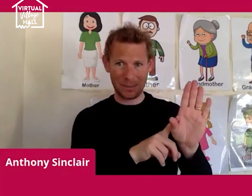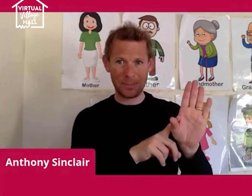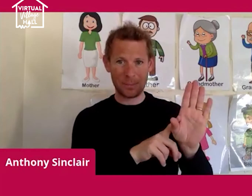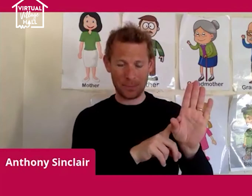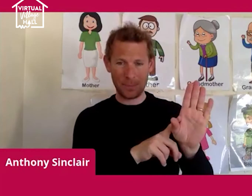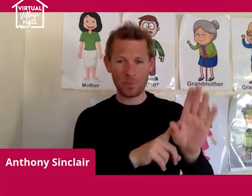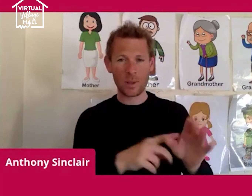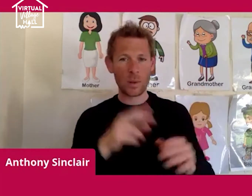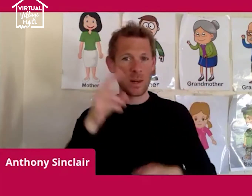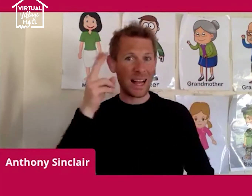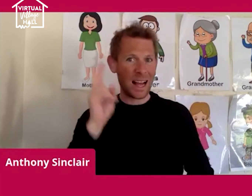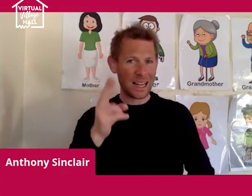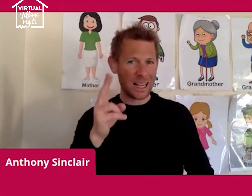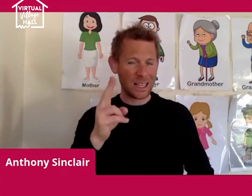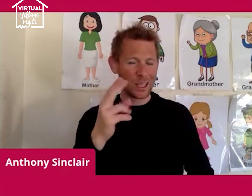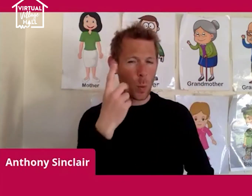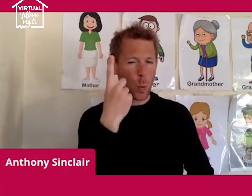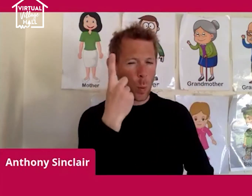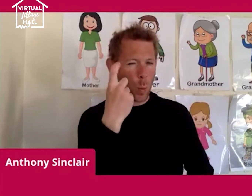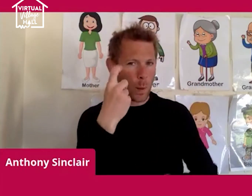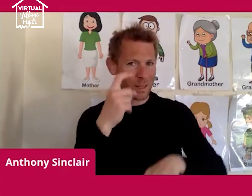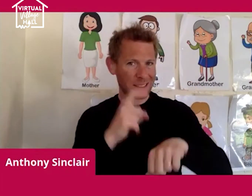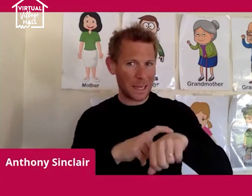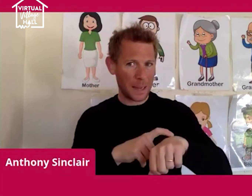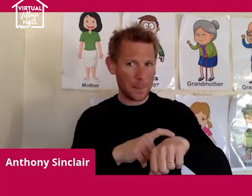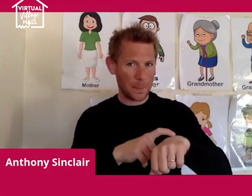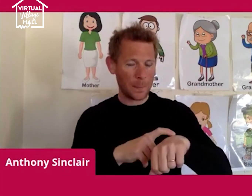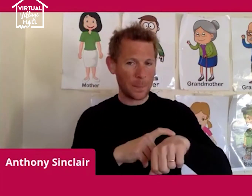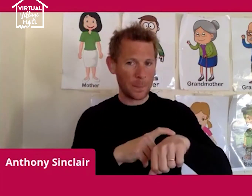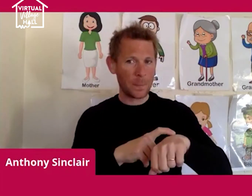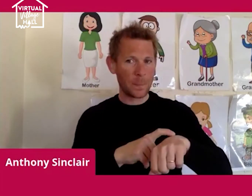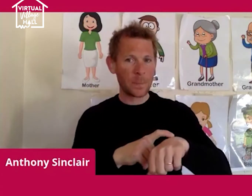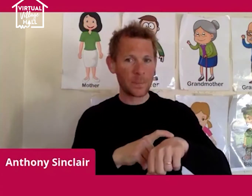Anthony. Anthony. So we'll do that again one more time.